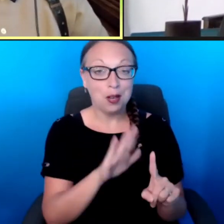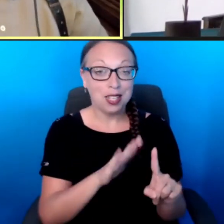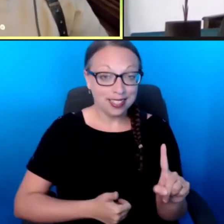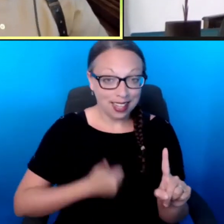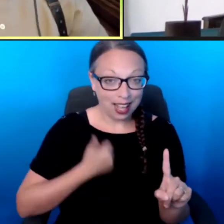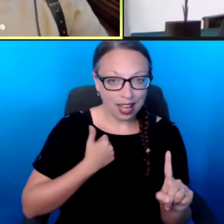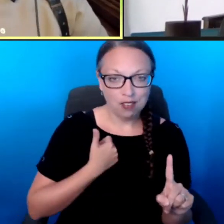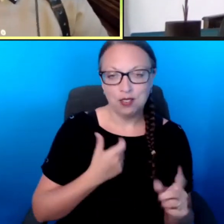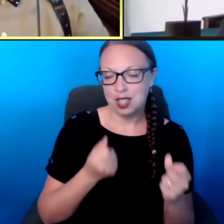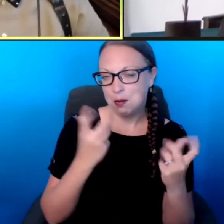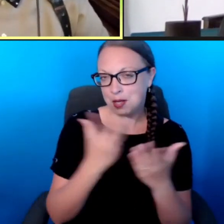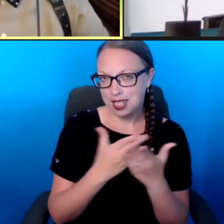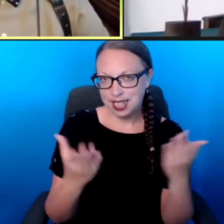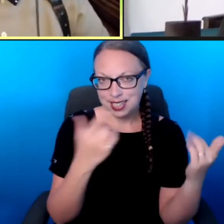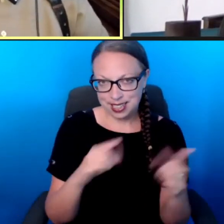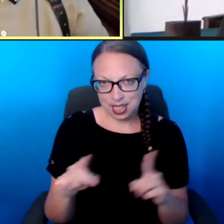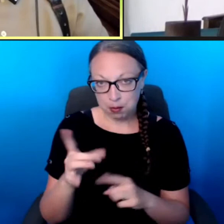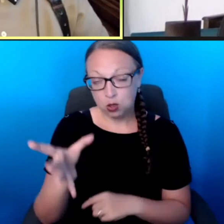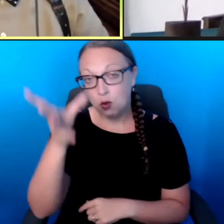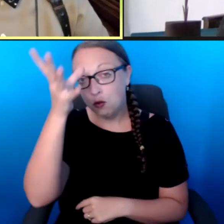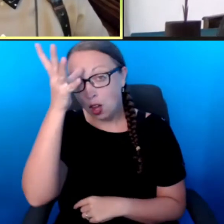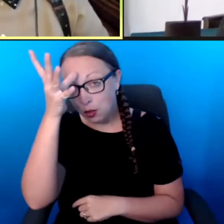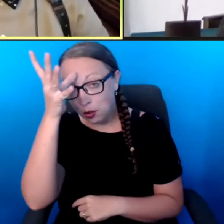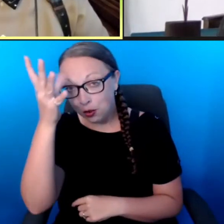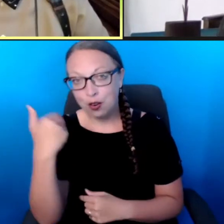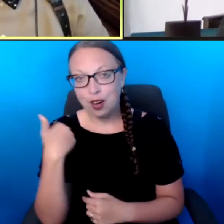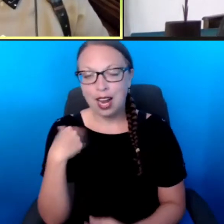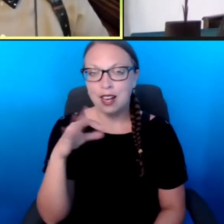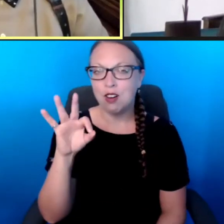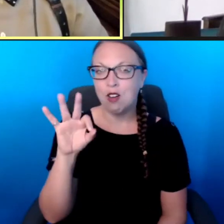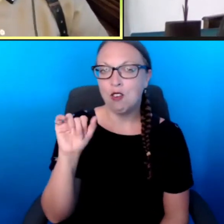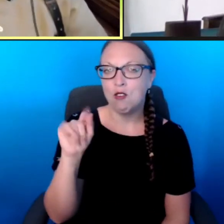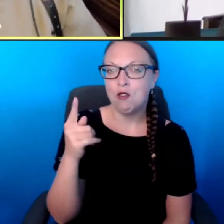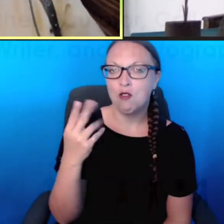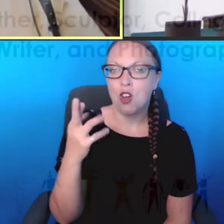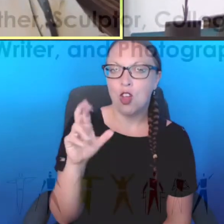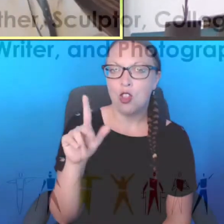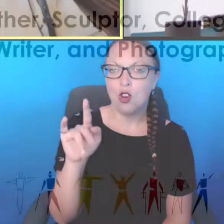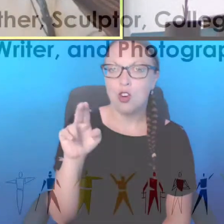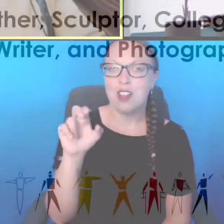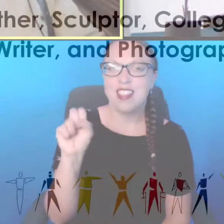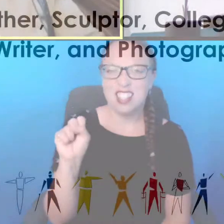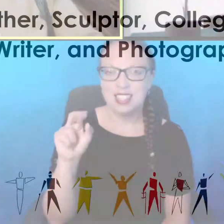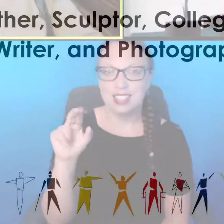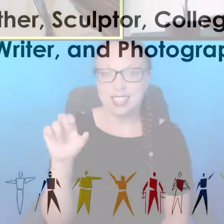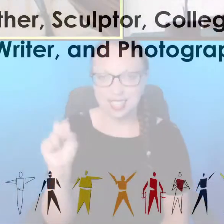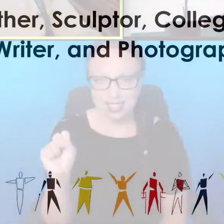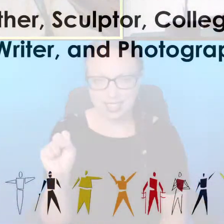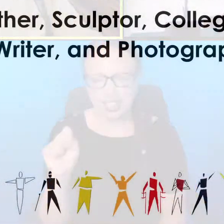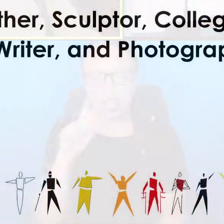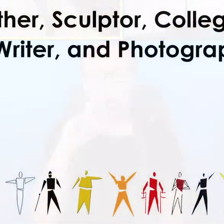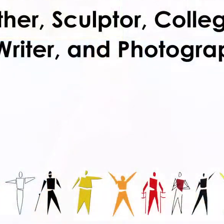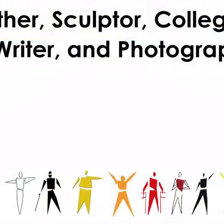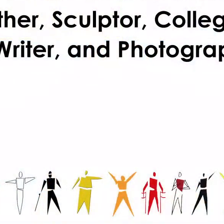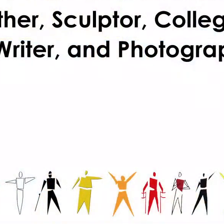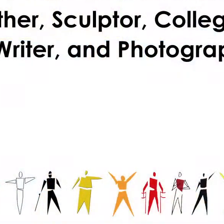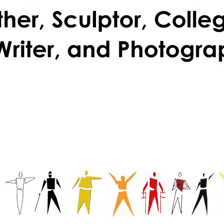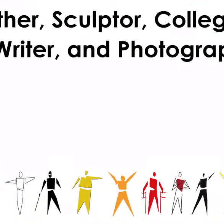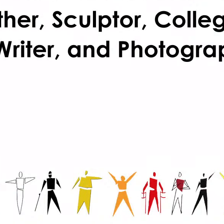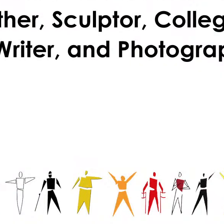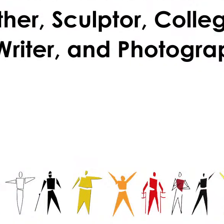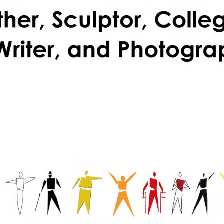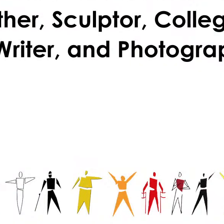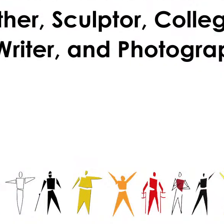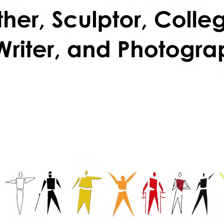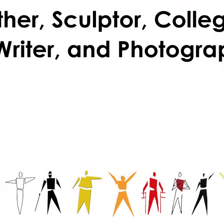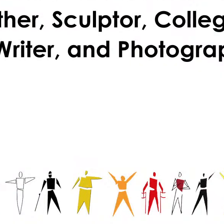forgive, accept, and love. And I see Fletch is in the screen there.